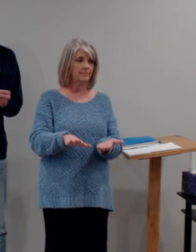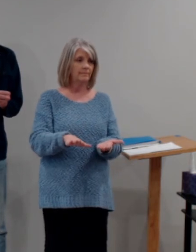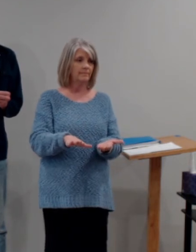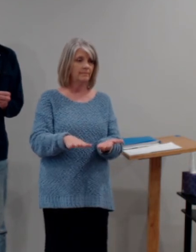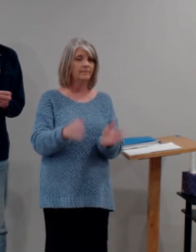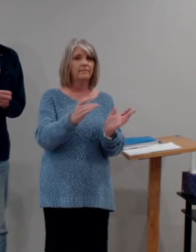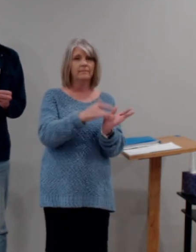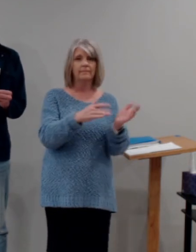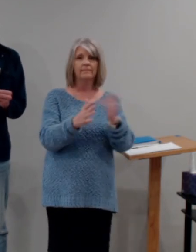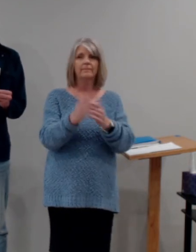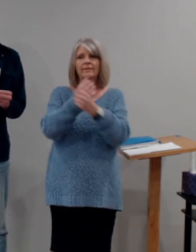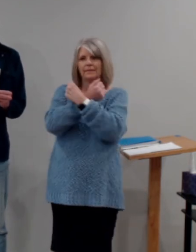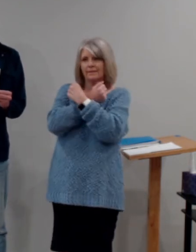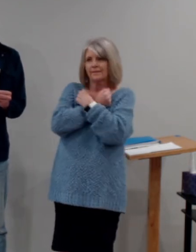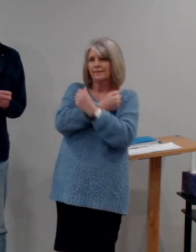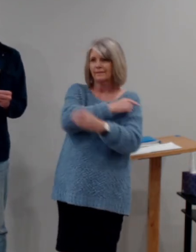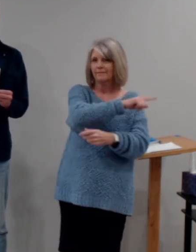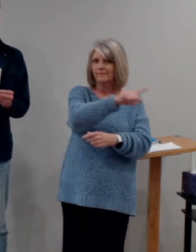Jesus love us.